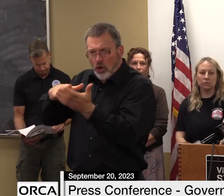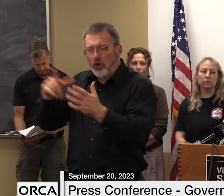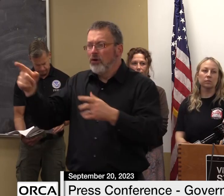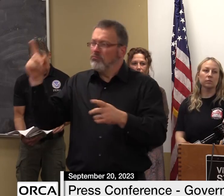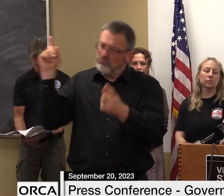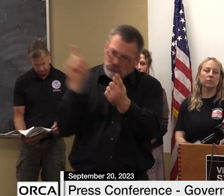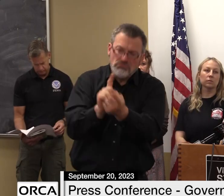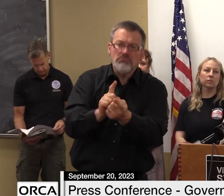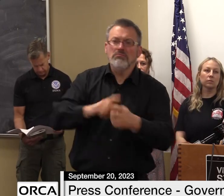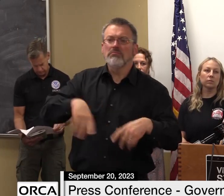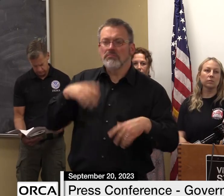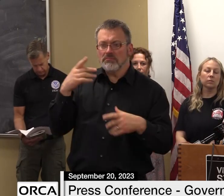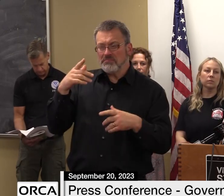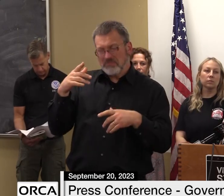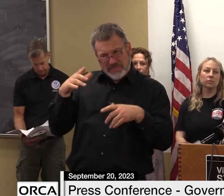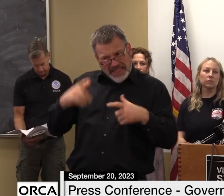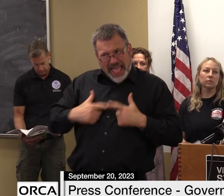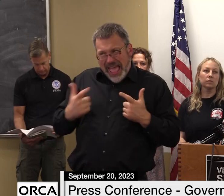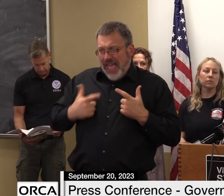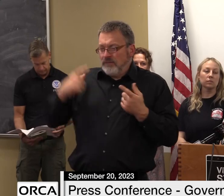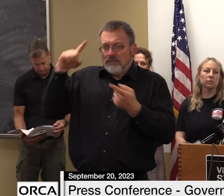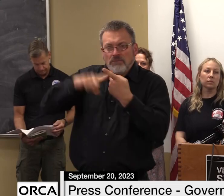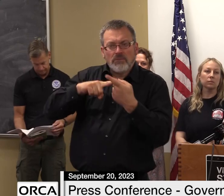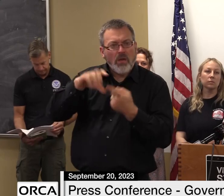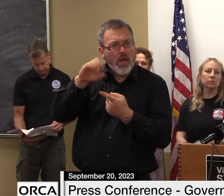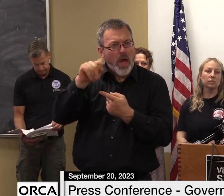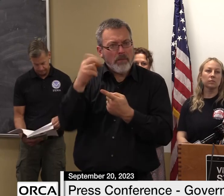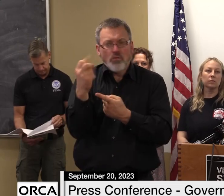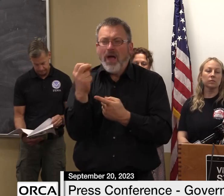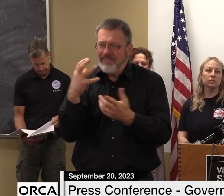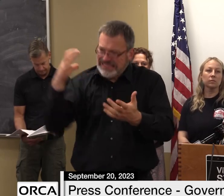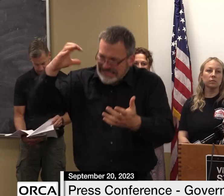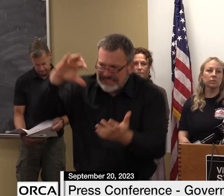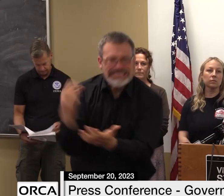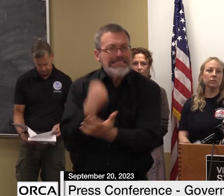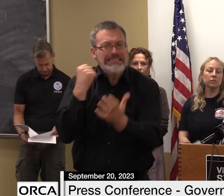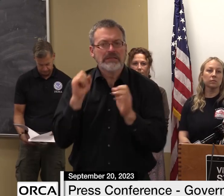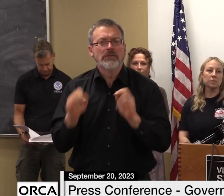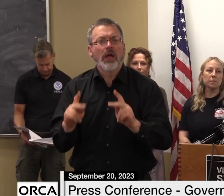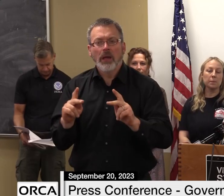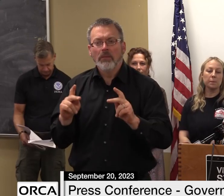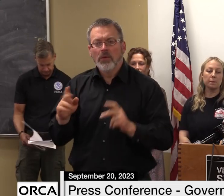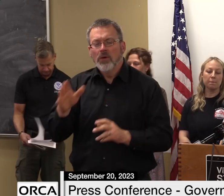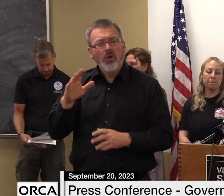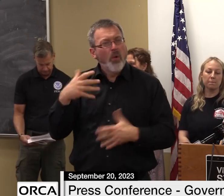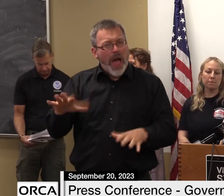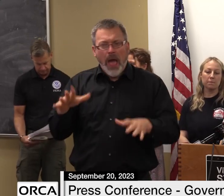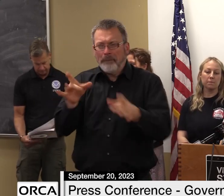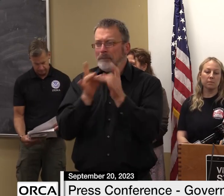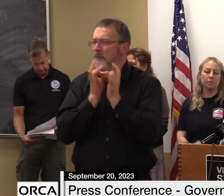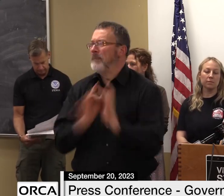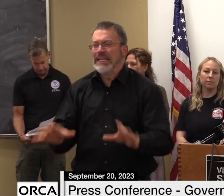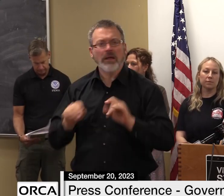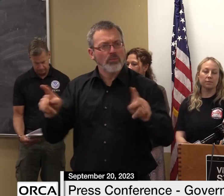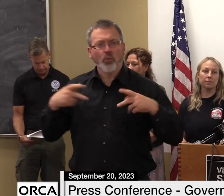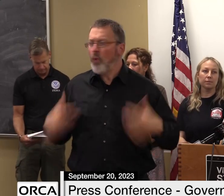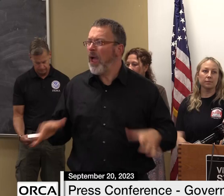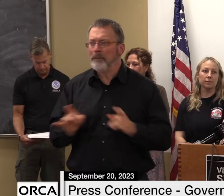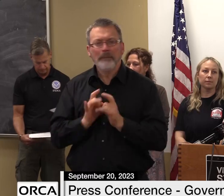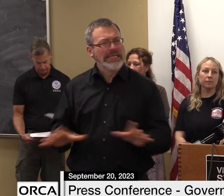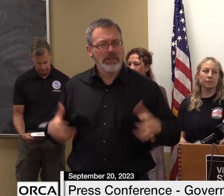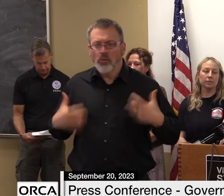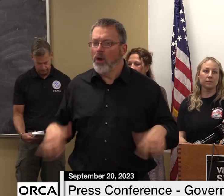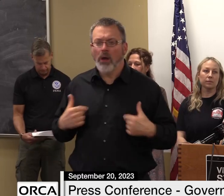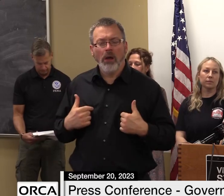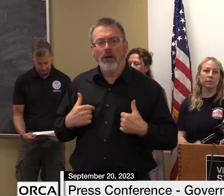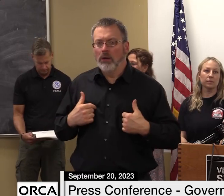October 12th. You can still start that process. So you have not missed your opportunity to get some assistance. And that could be related to your